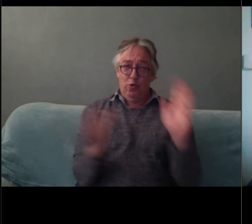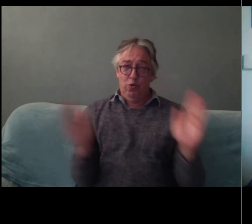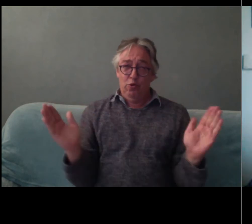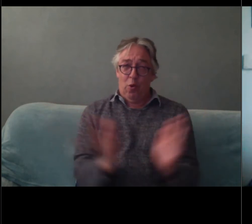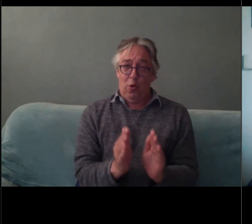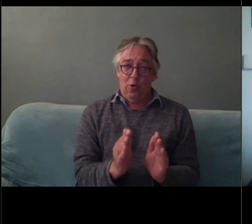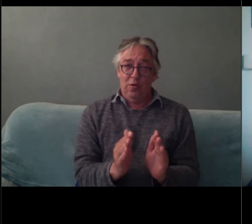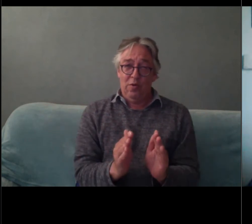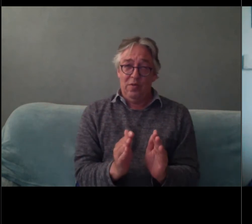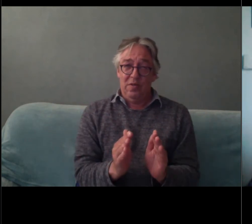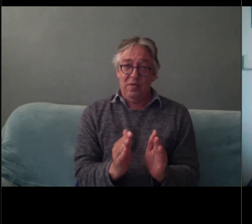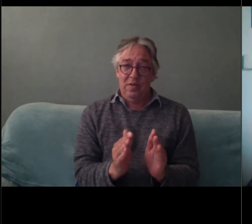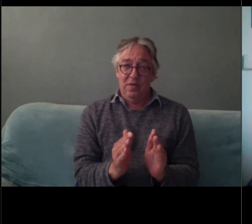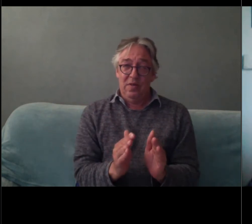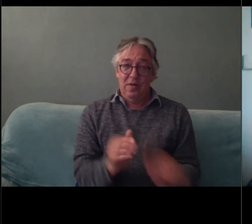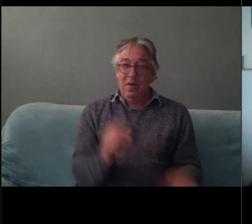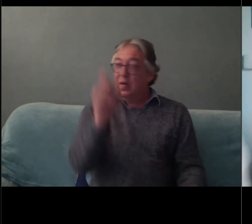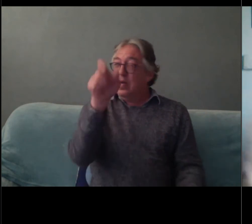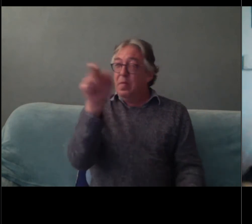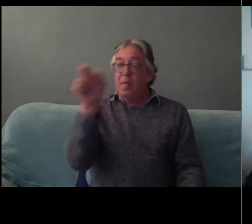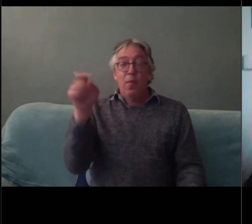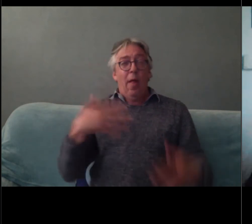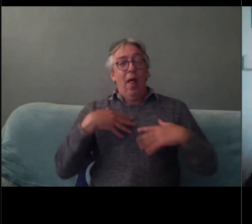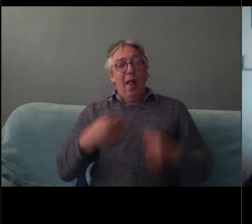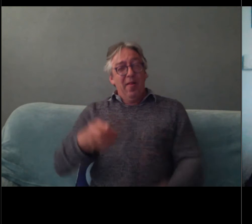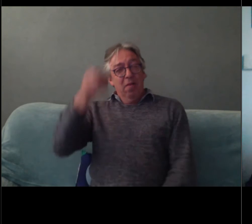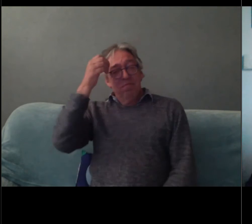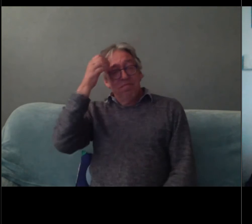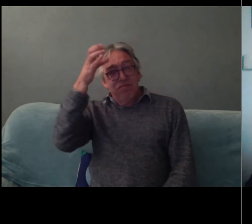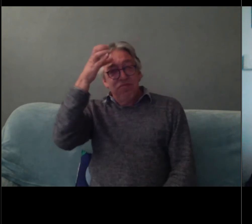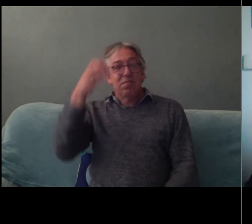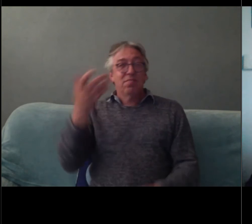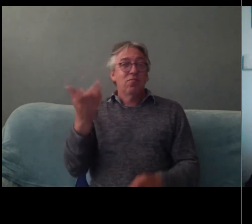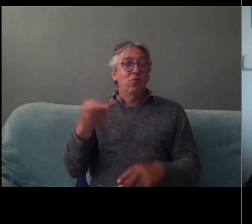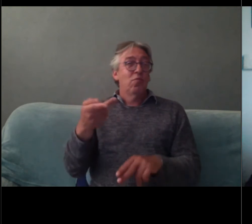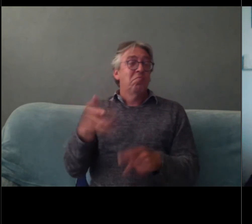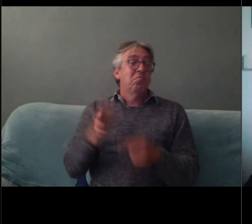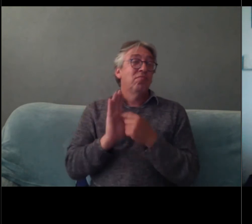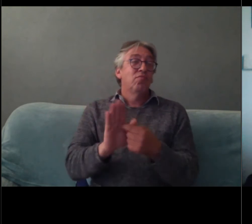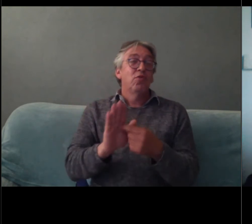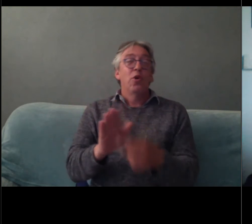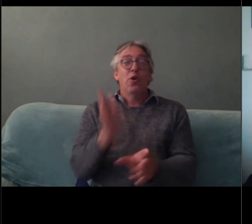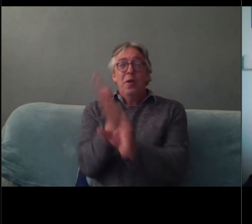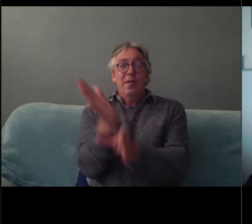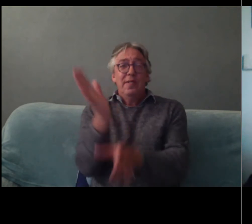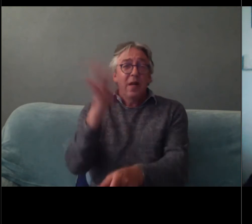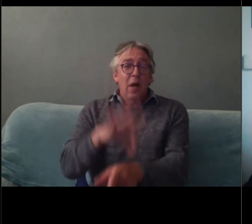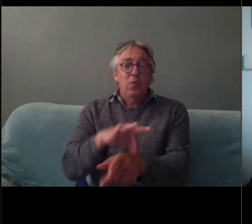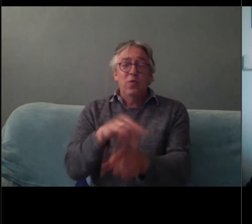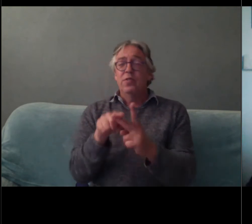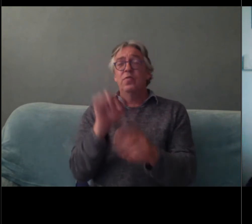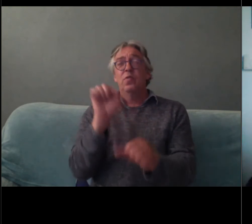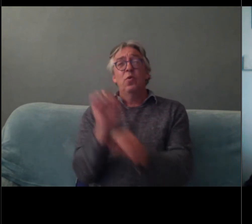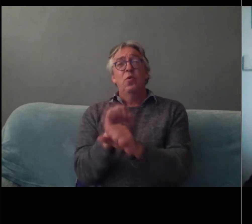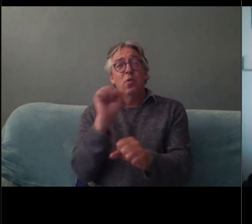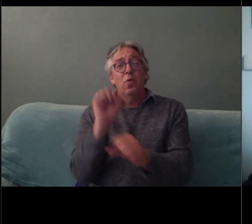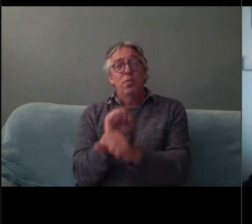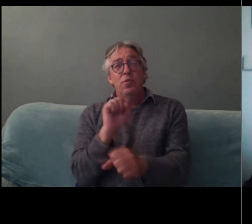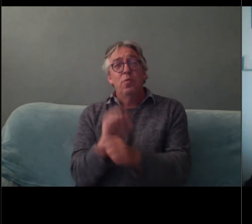rehabilitation specialties like neurologists, child psychiatrists, occupational therapists, and so